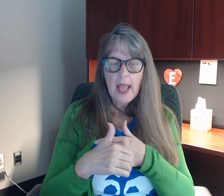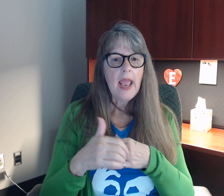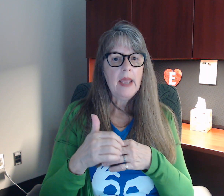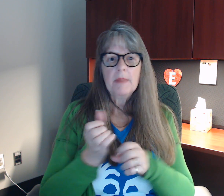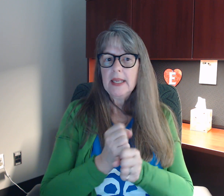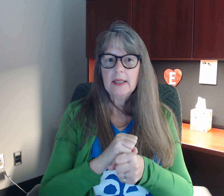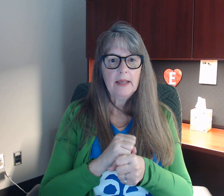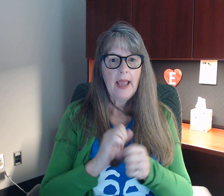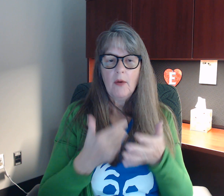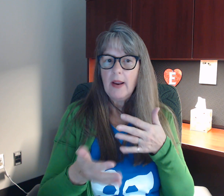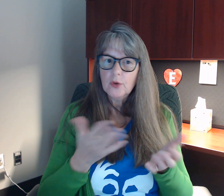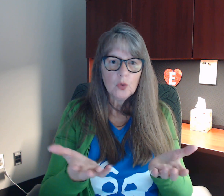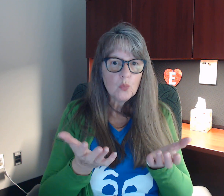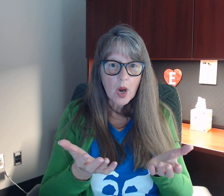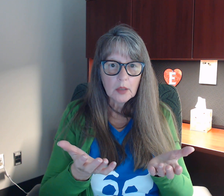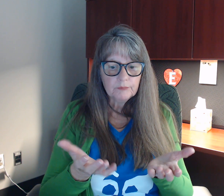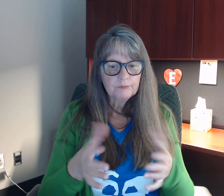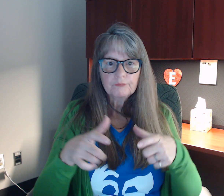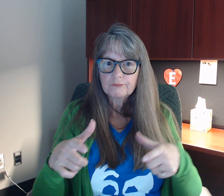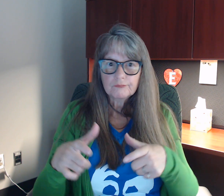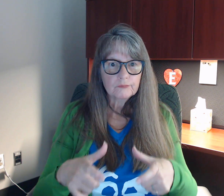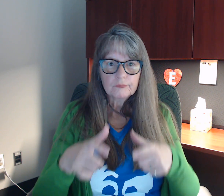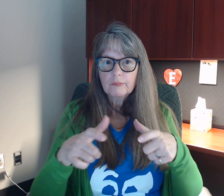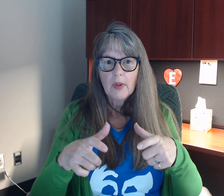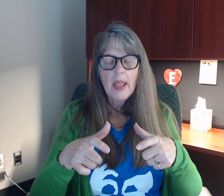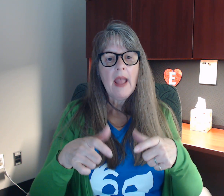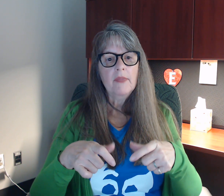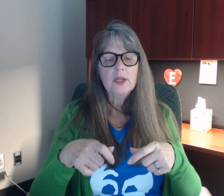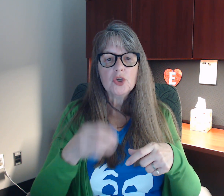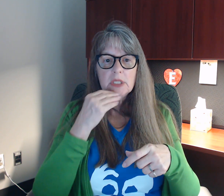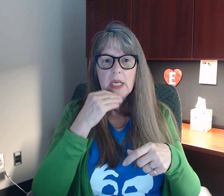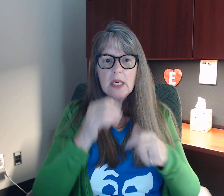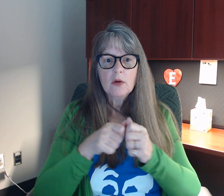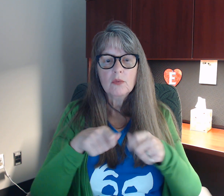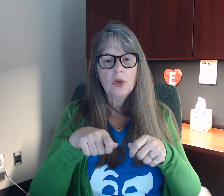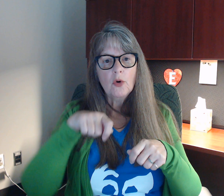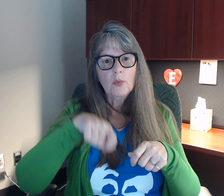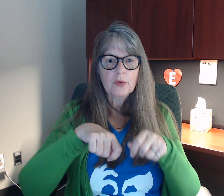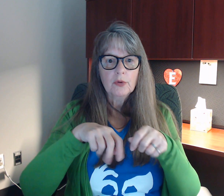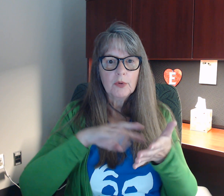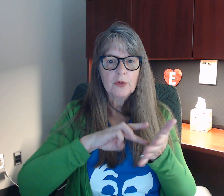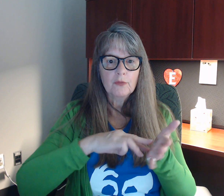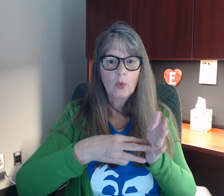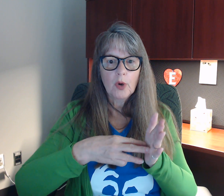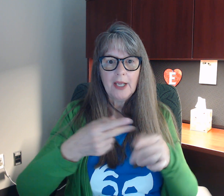and make it however you want, and then just eat it, with your fork and your